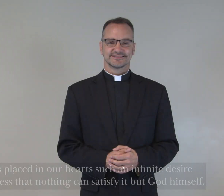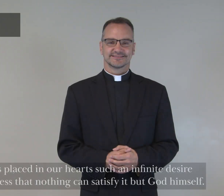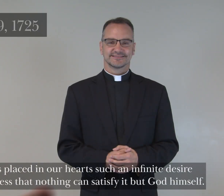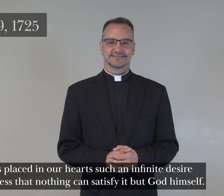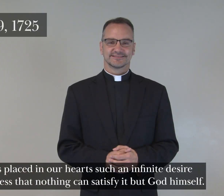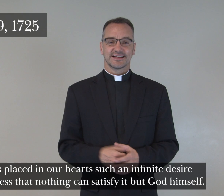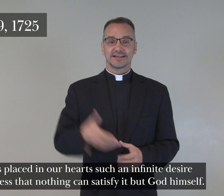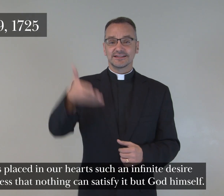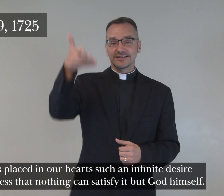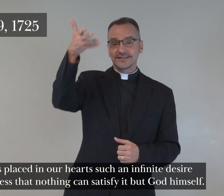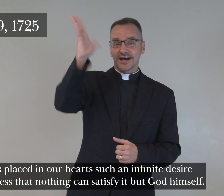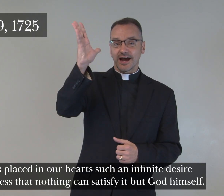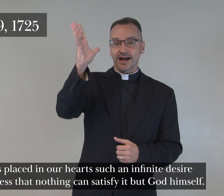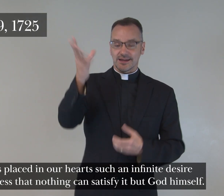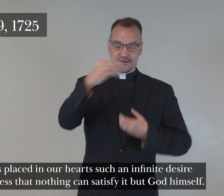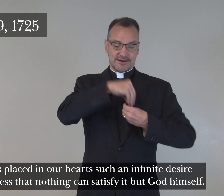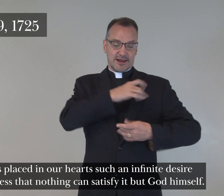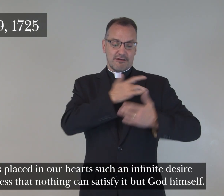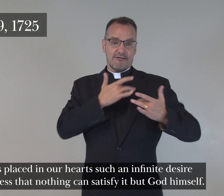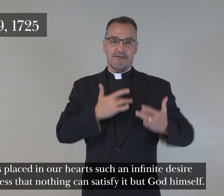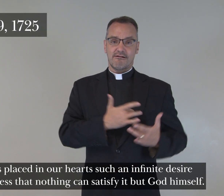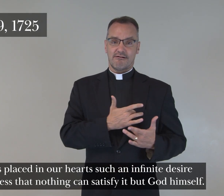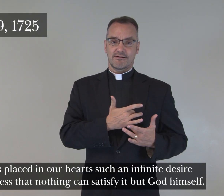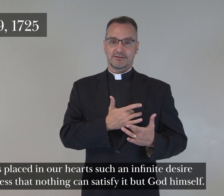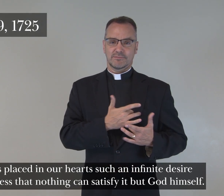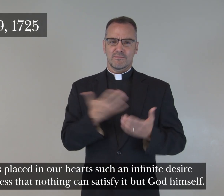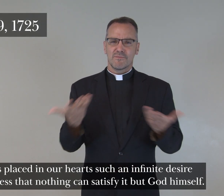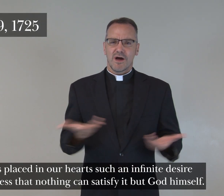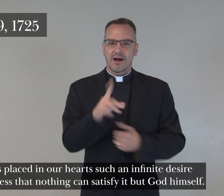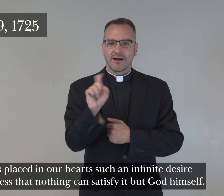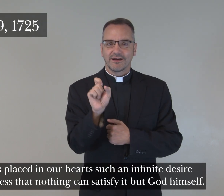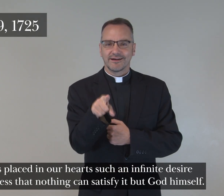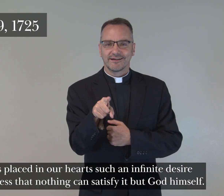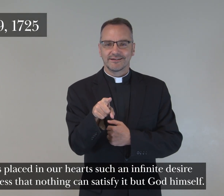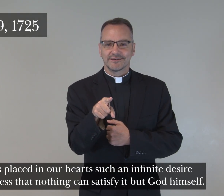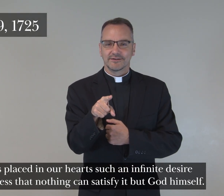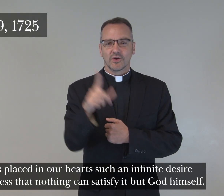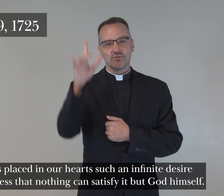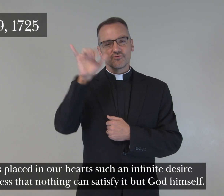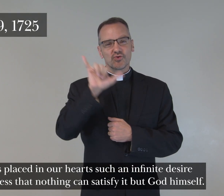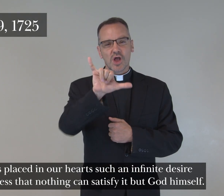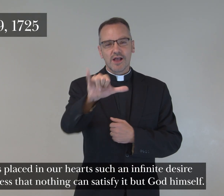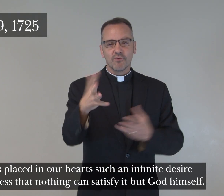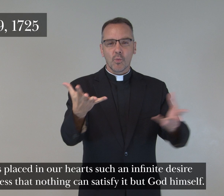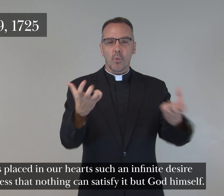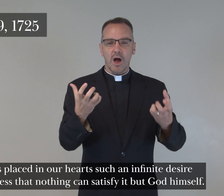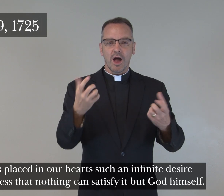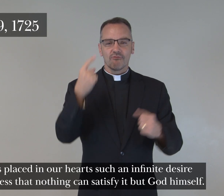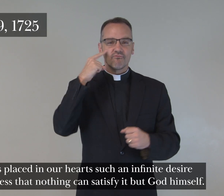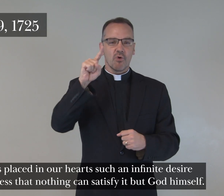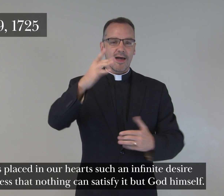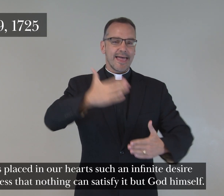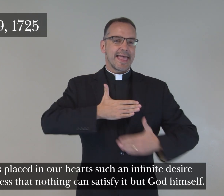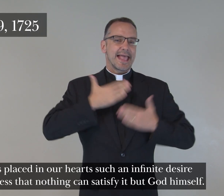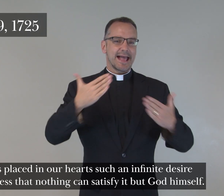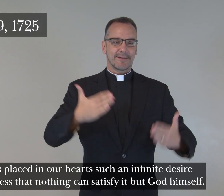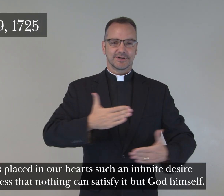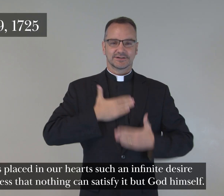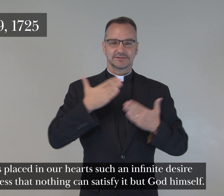God has placed in our hearts such an infinite desire for happiness, that nothing can satisfy